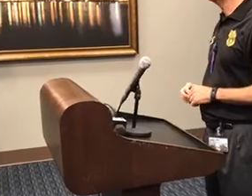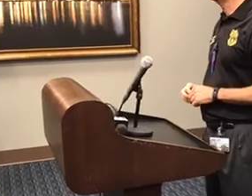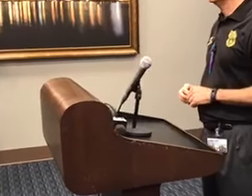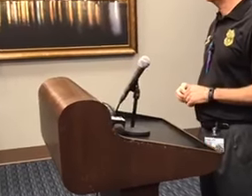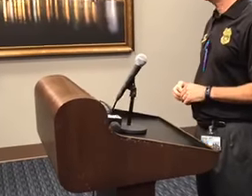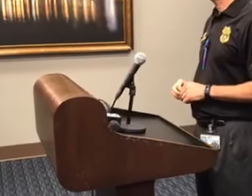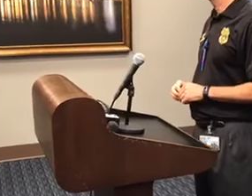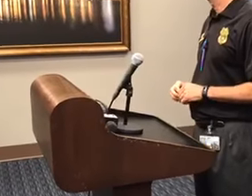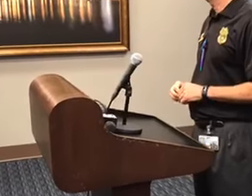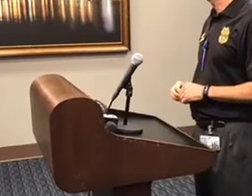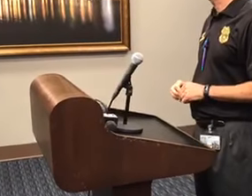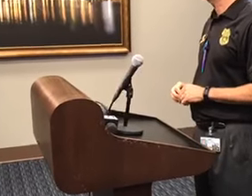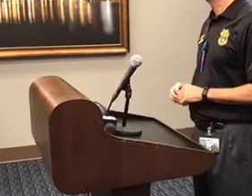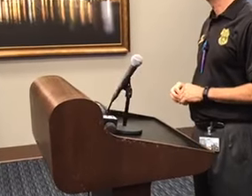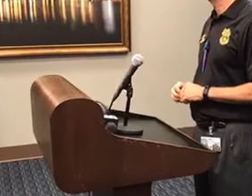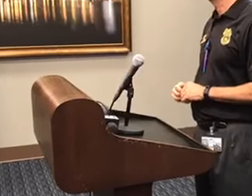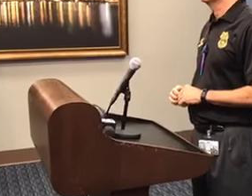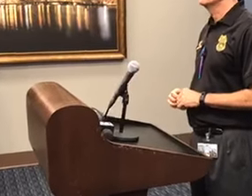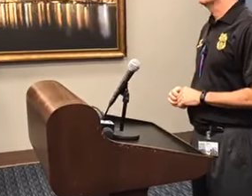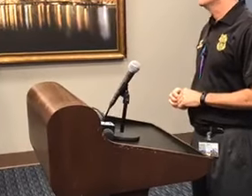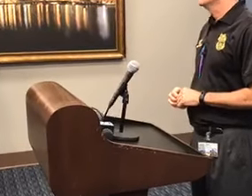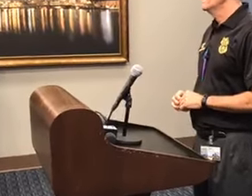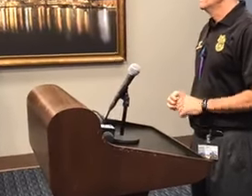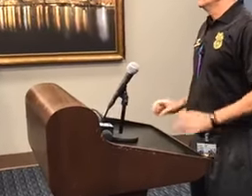Yeah, I can talk. 1, 2, 3.